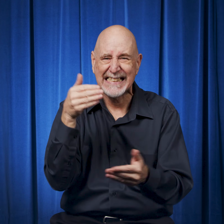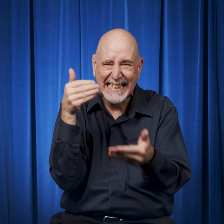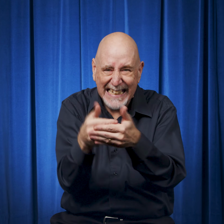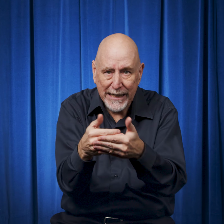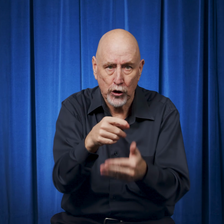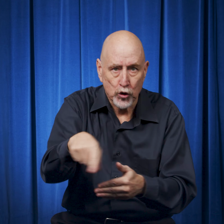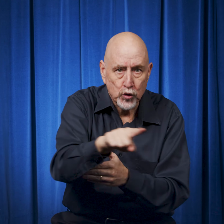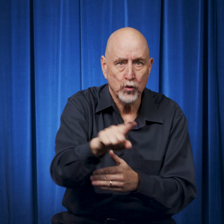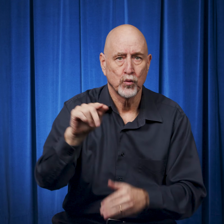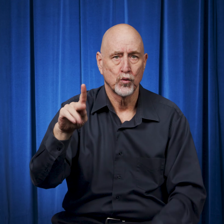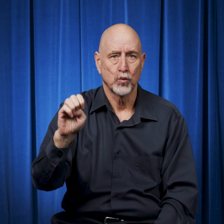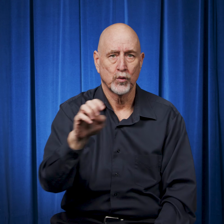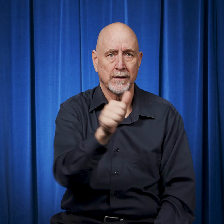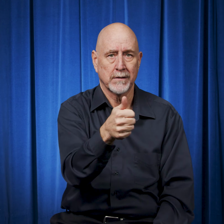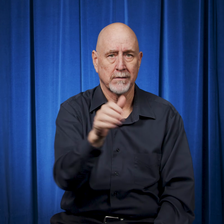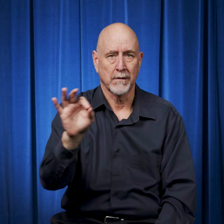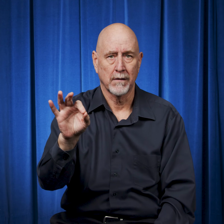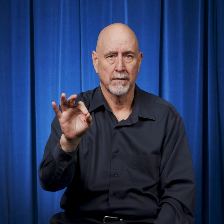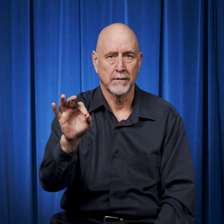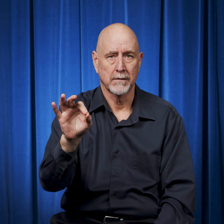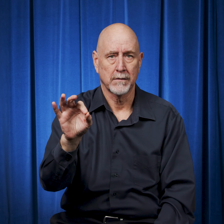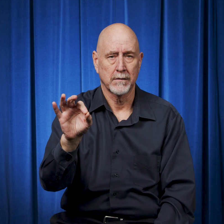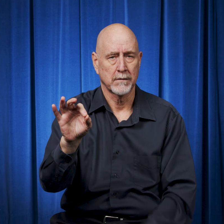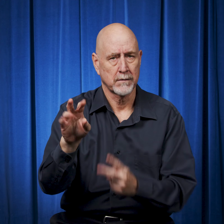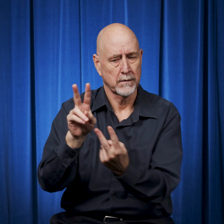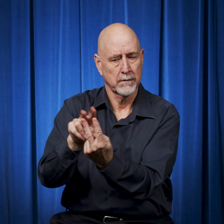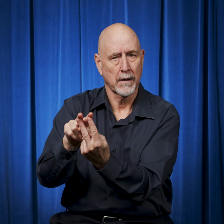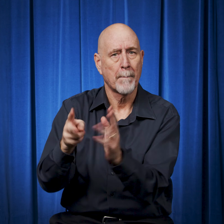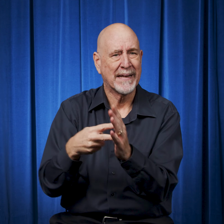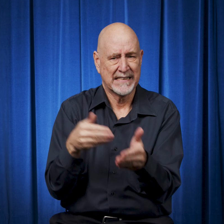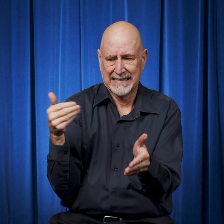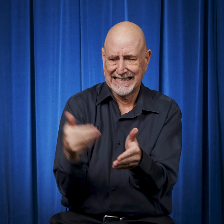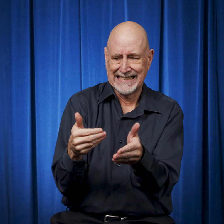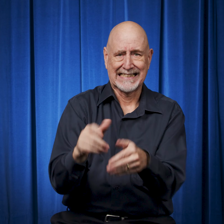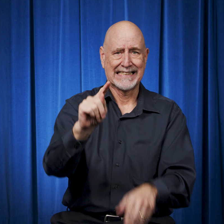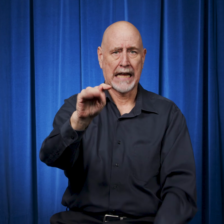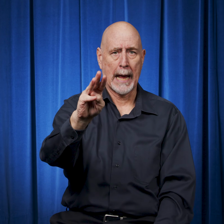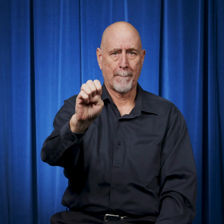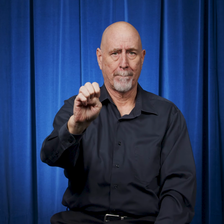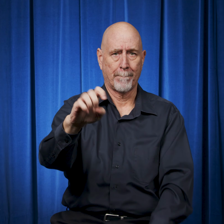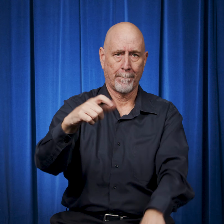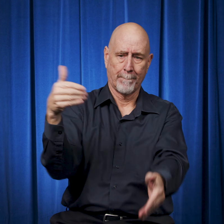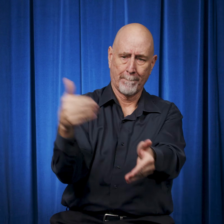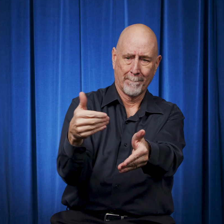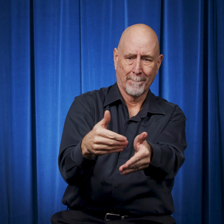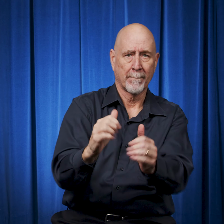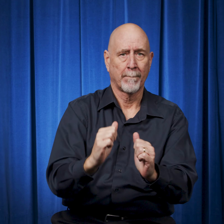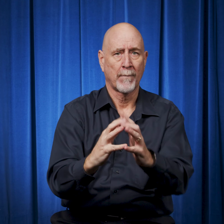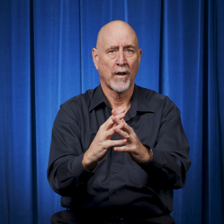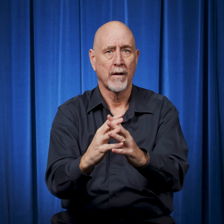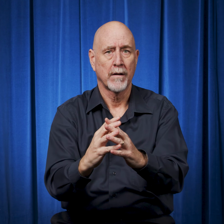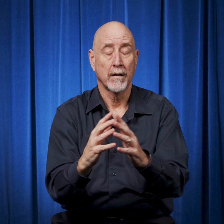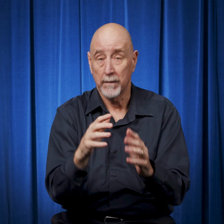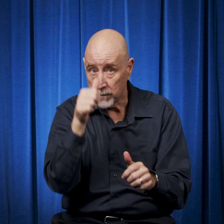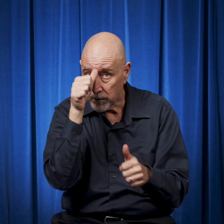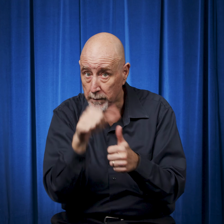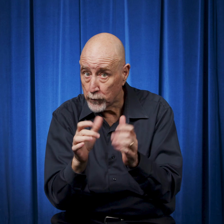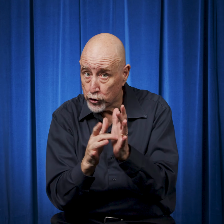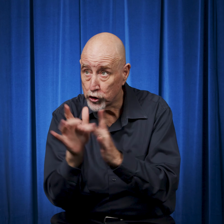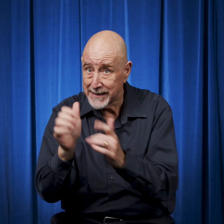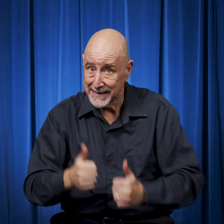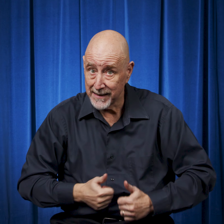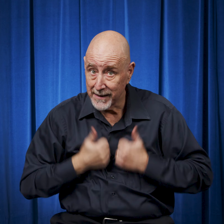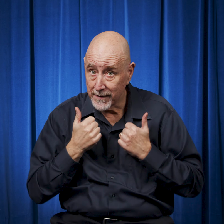10, verse 9. So this indicates close proximity of time in its establishment. Now remember, Jesus